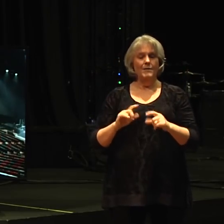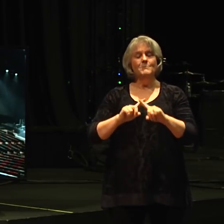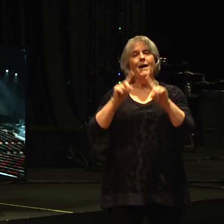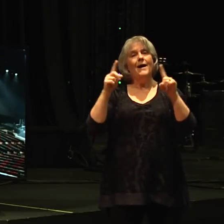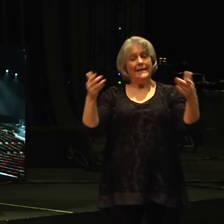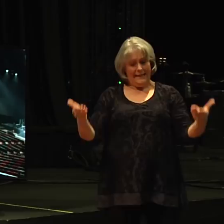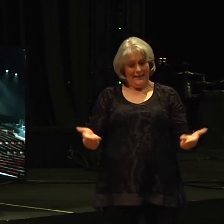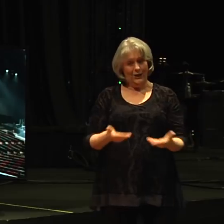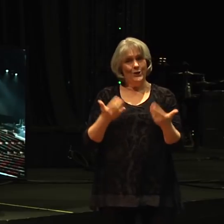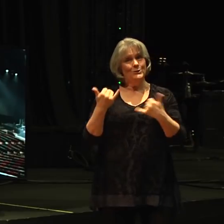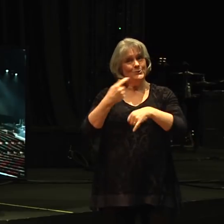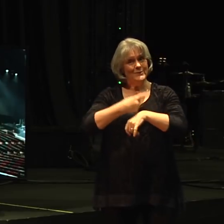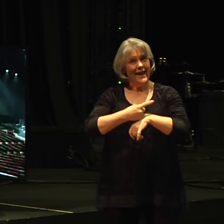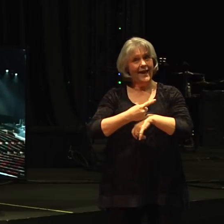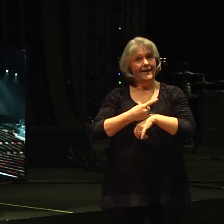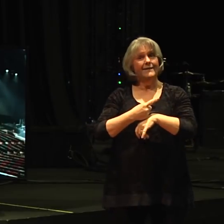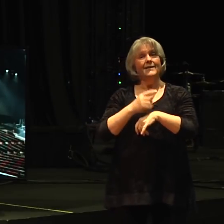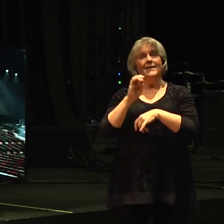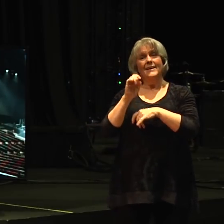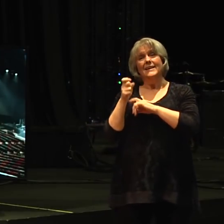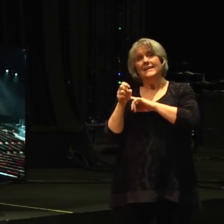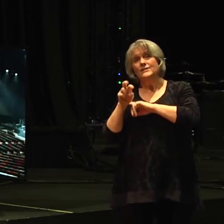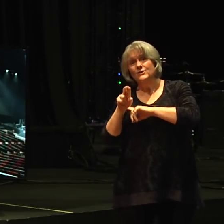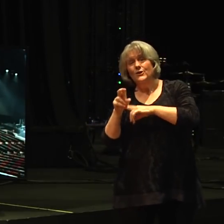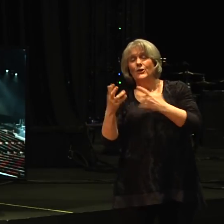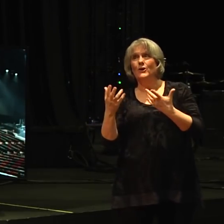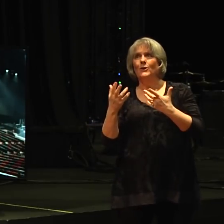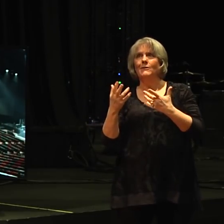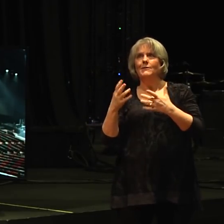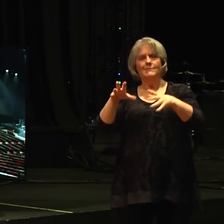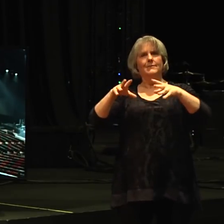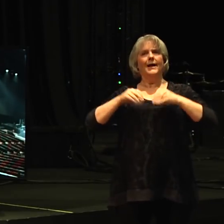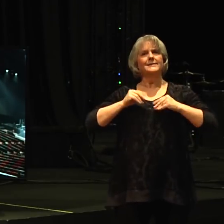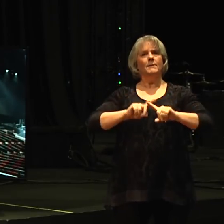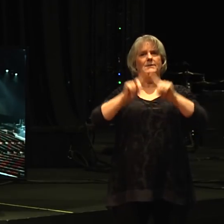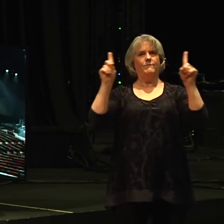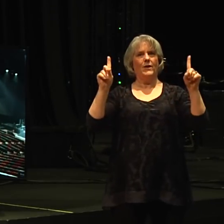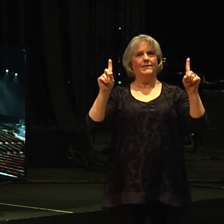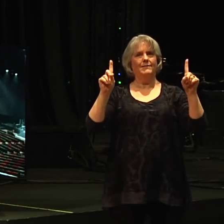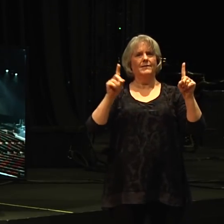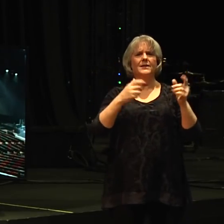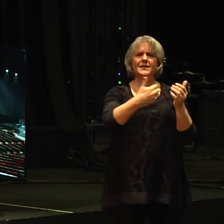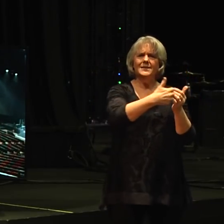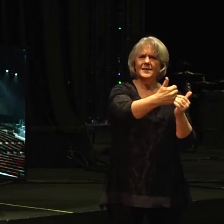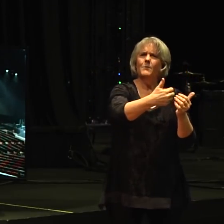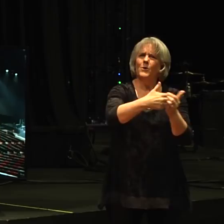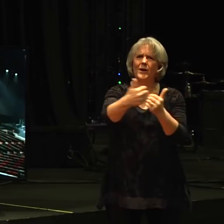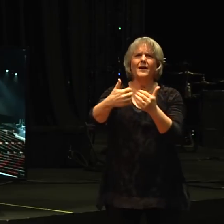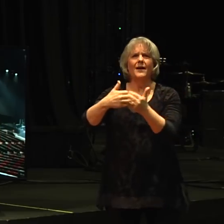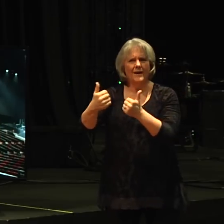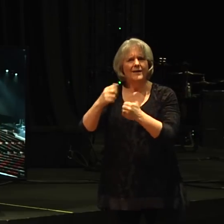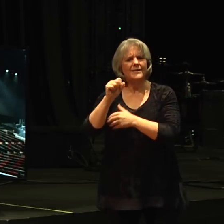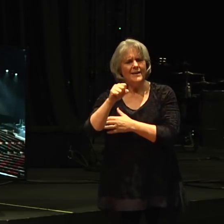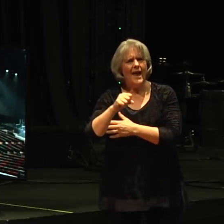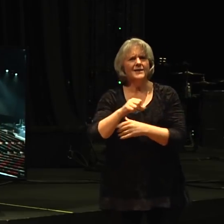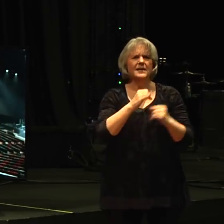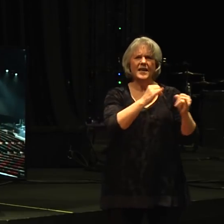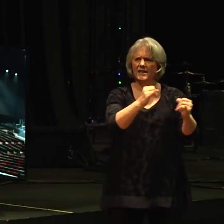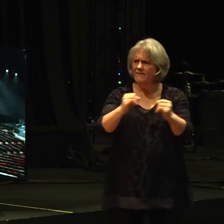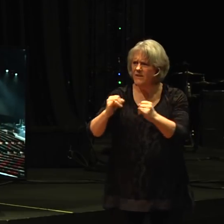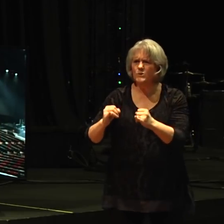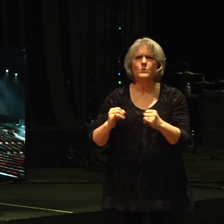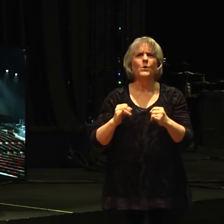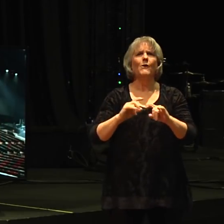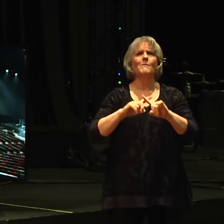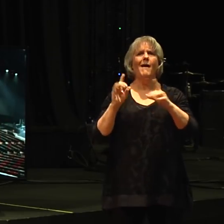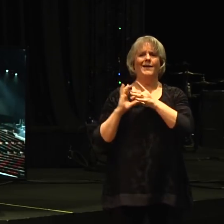today, for Easter, we're going to embrace different. I mean, even though we're all separated, we're all in our individual homes, we're very glad that